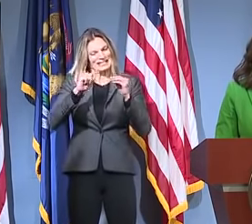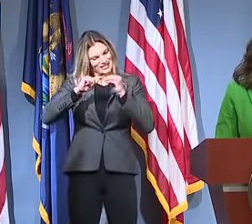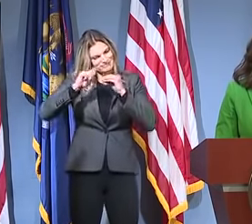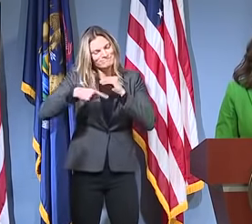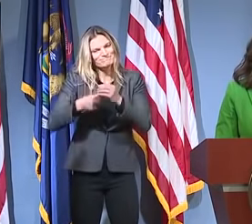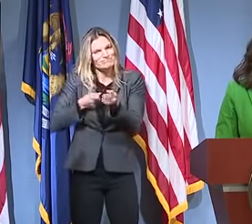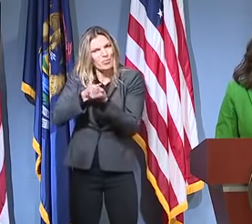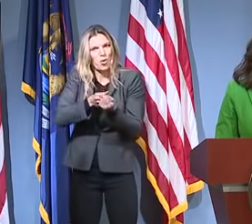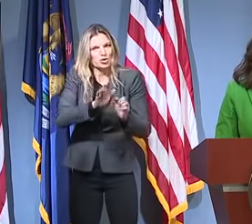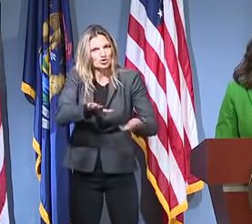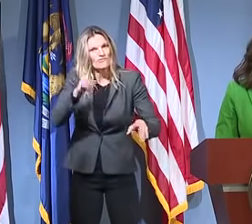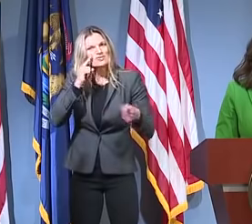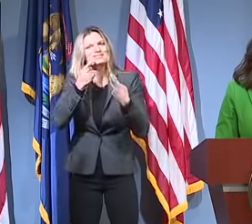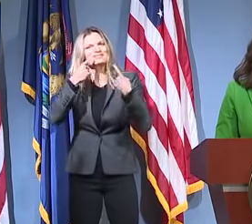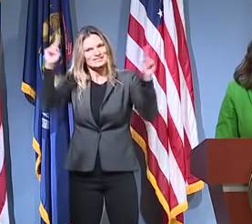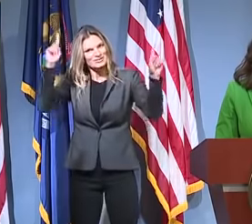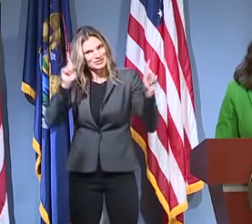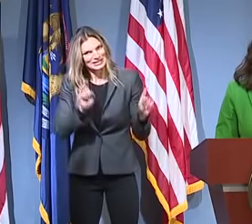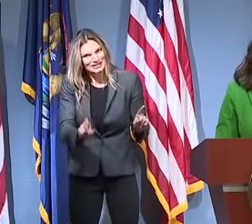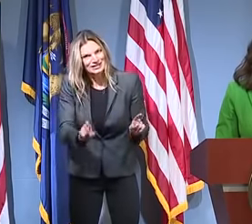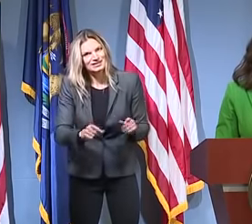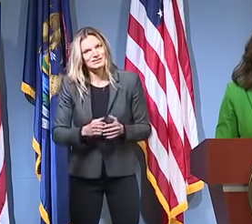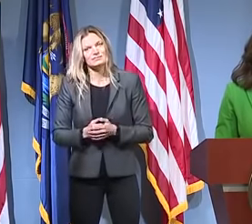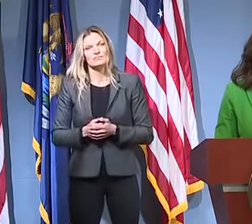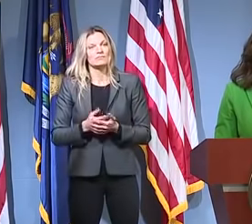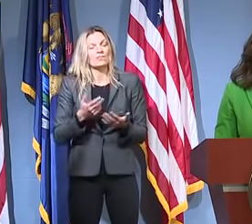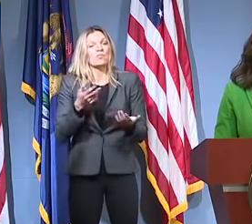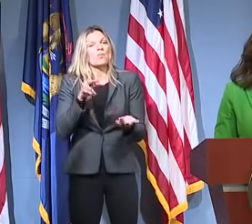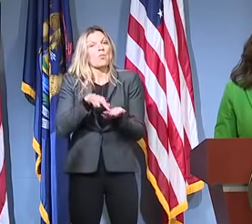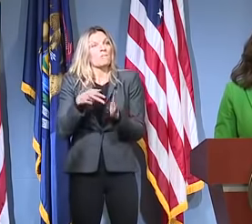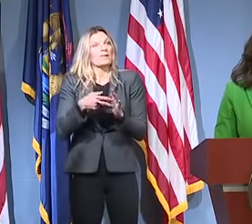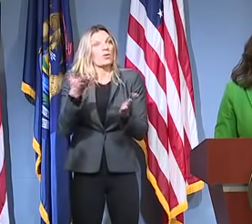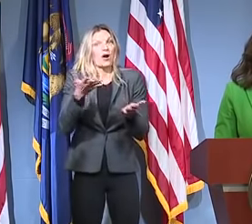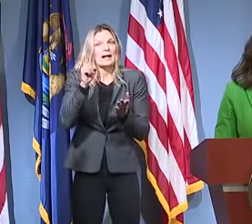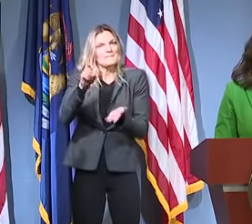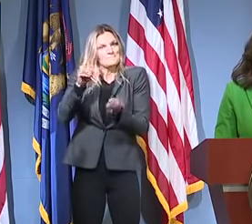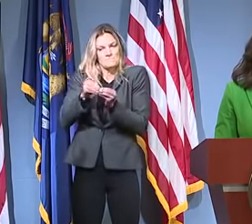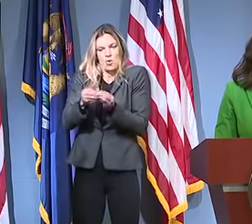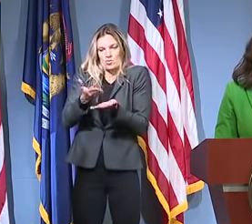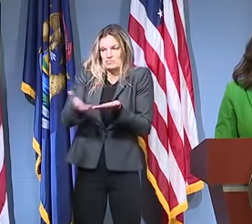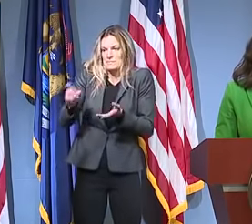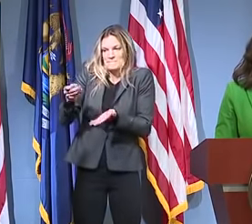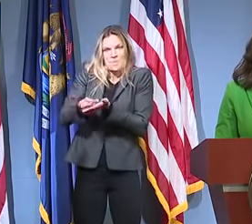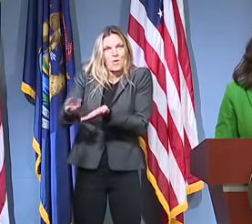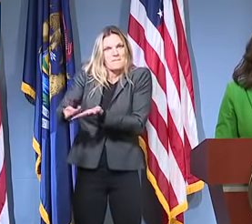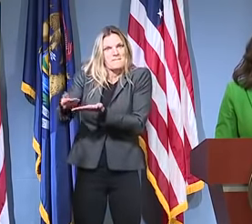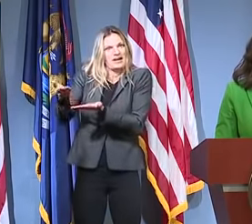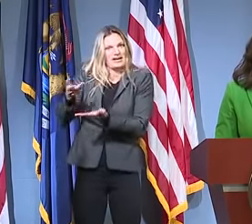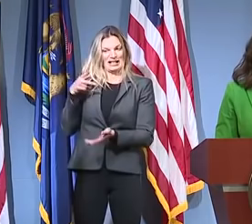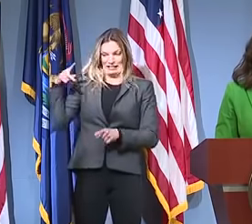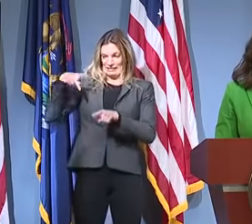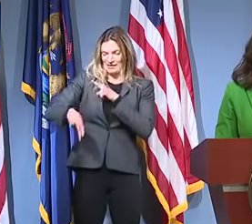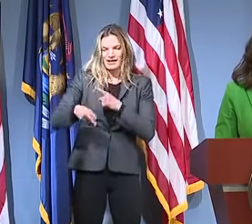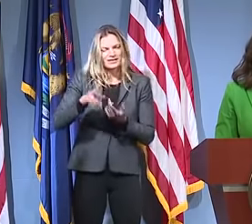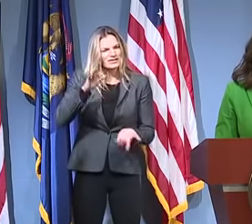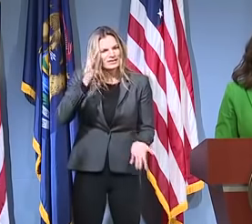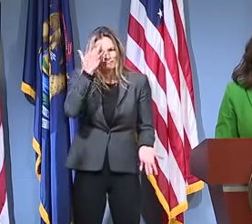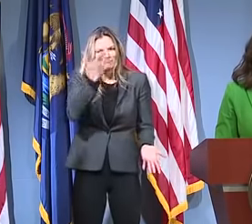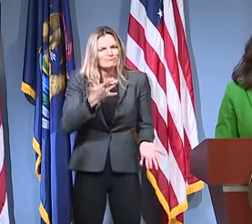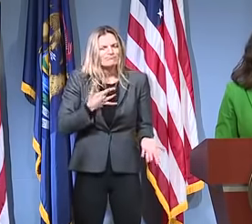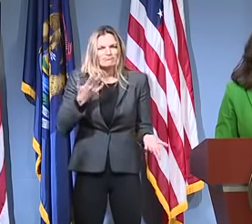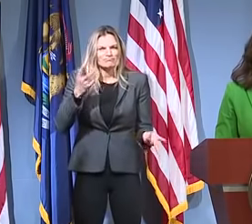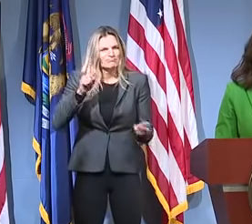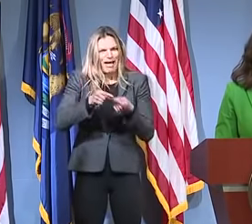successful. And that is going to require more resources, not less. And that's precisely why I'm hopeful that on the federal level, they